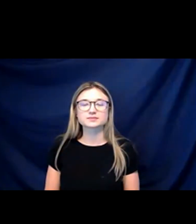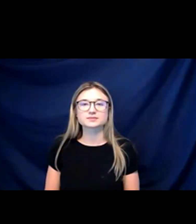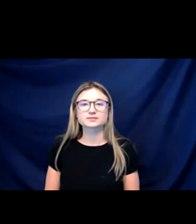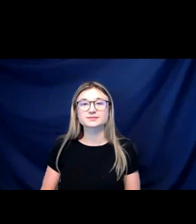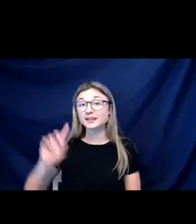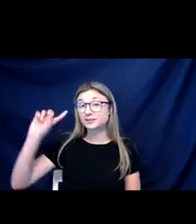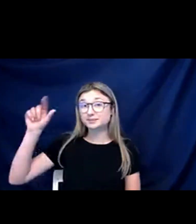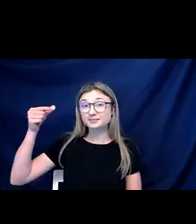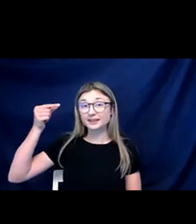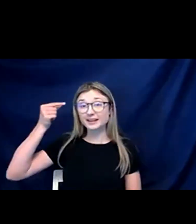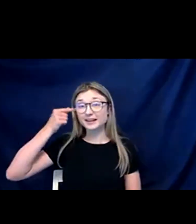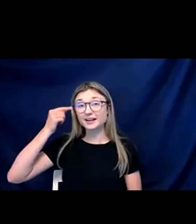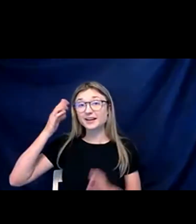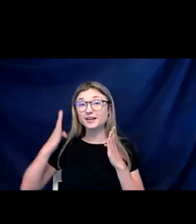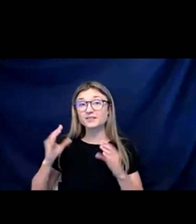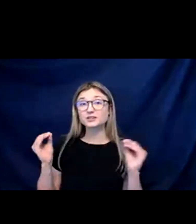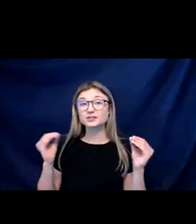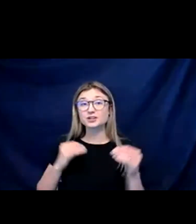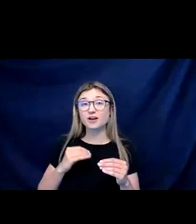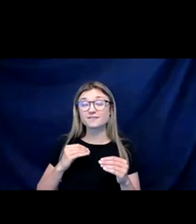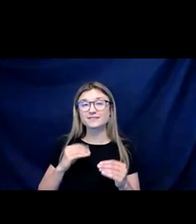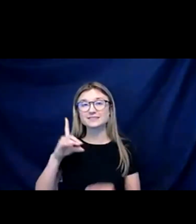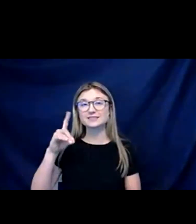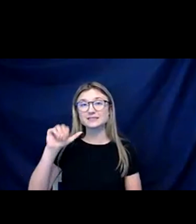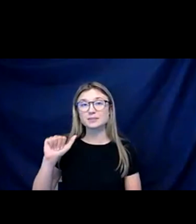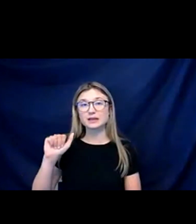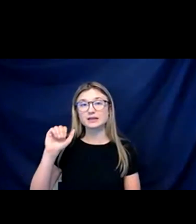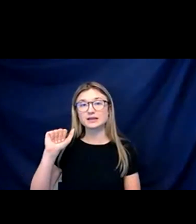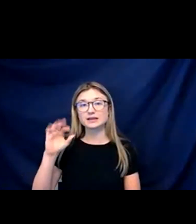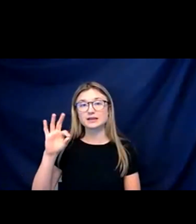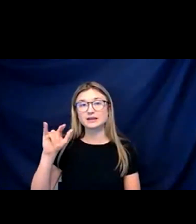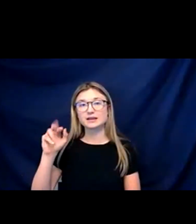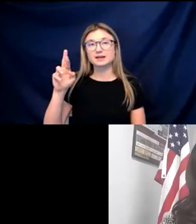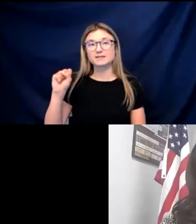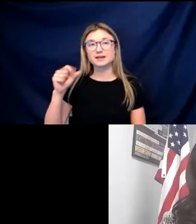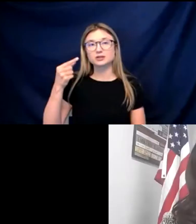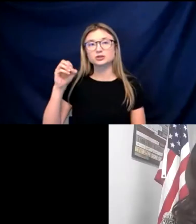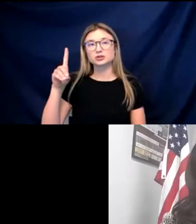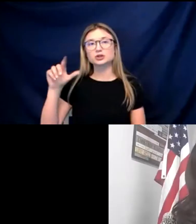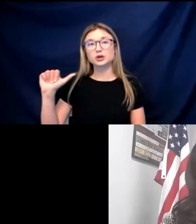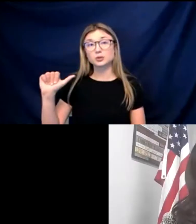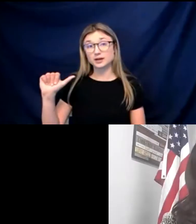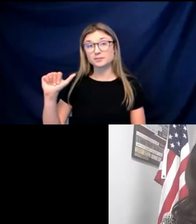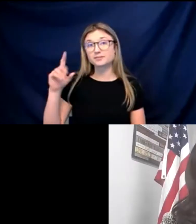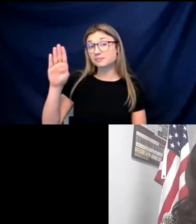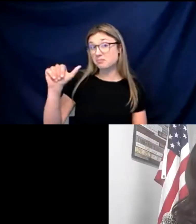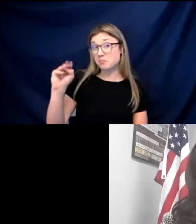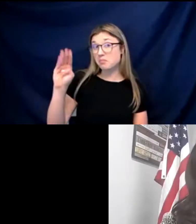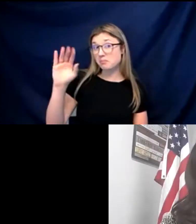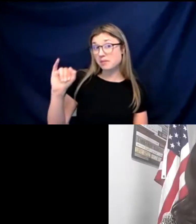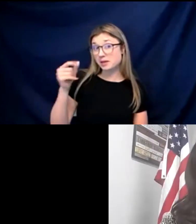Governor's Office of Disability Affairs. Bambi, please, do you have anything to